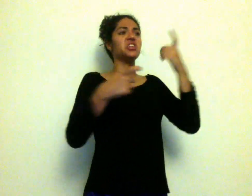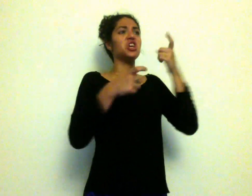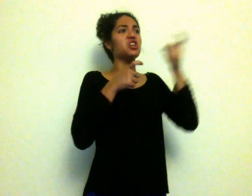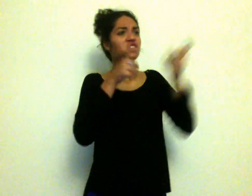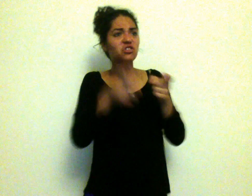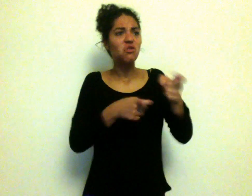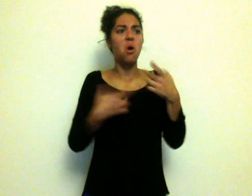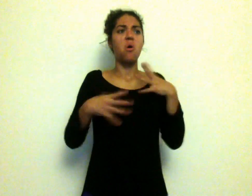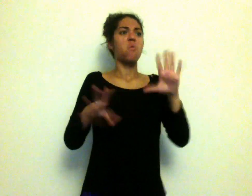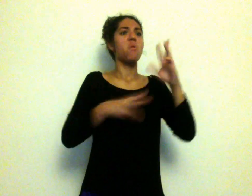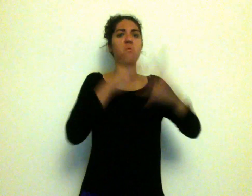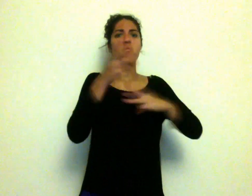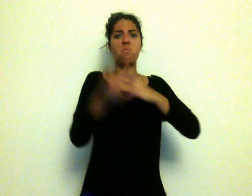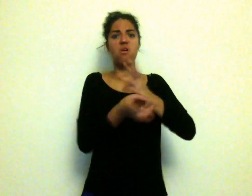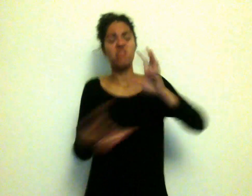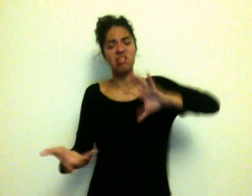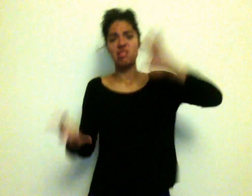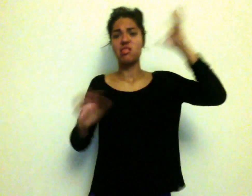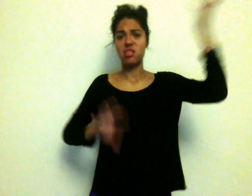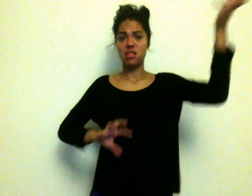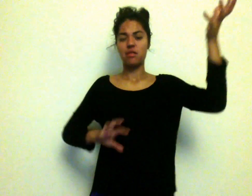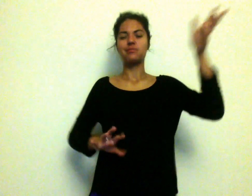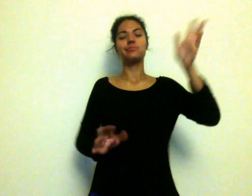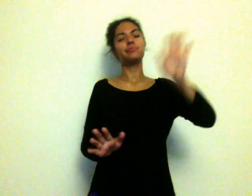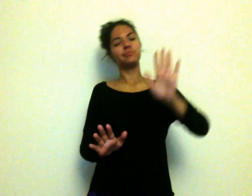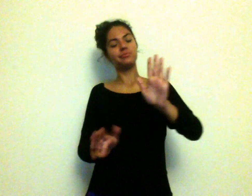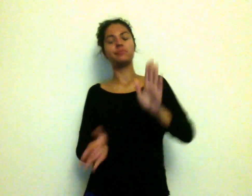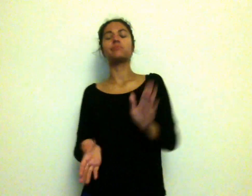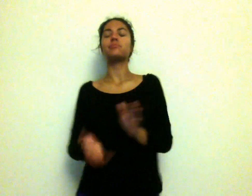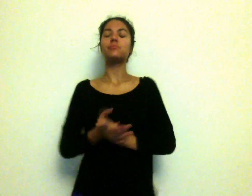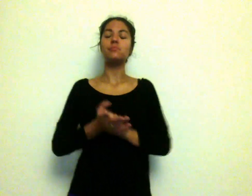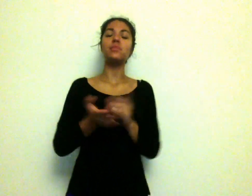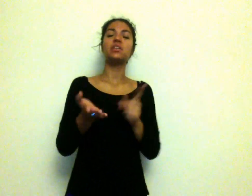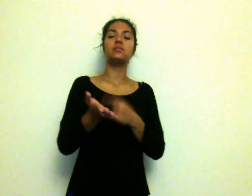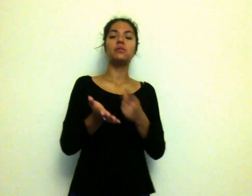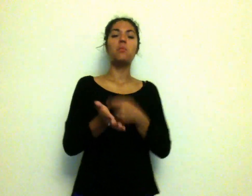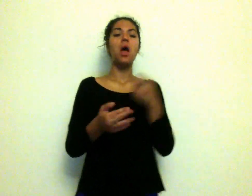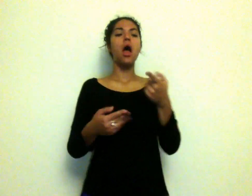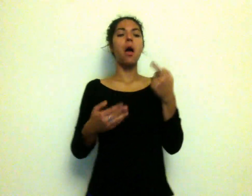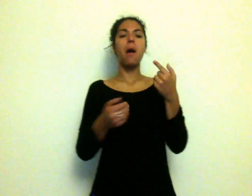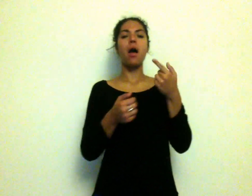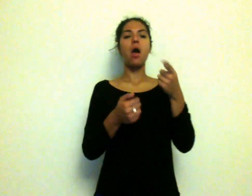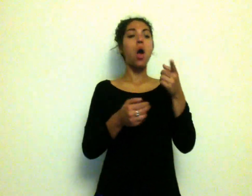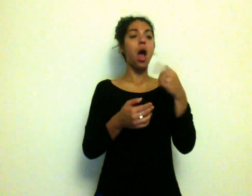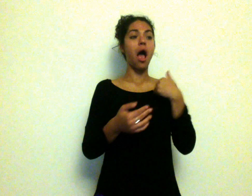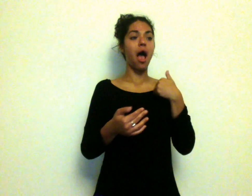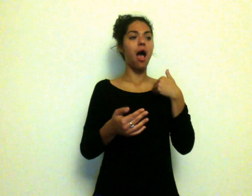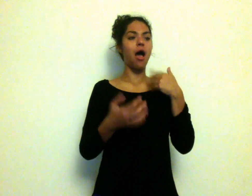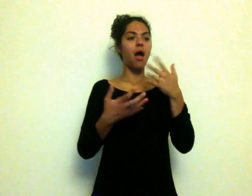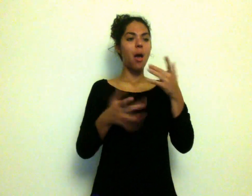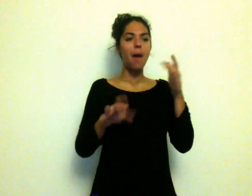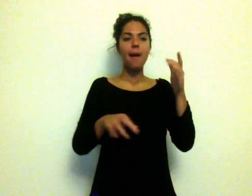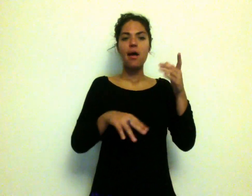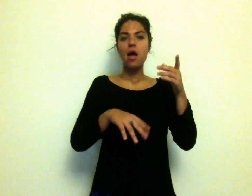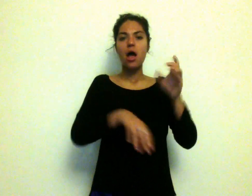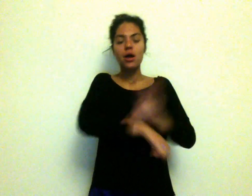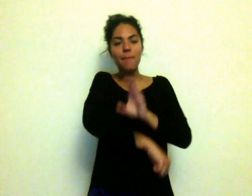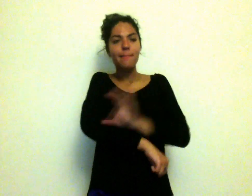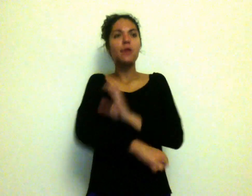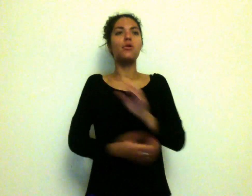to forget that behind numbers and machines are maybe some men and women struggling under the moonlit nights, wondering